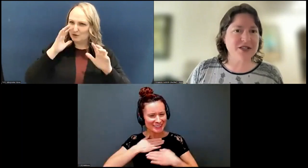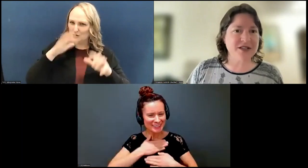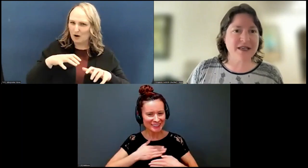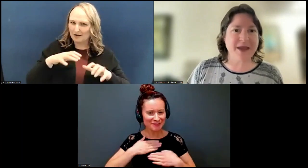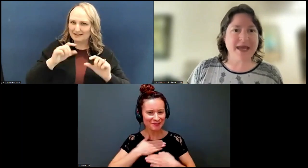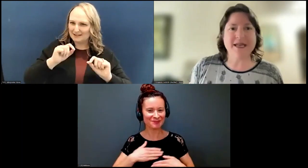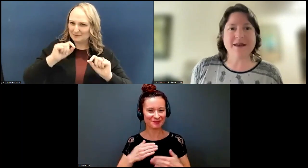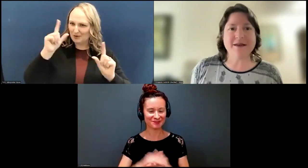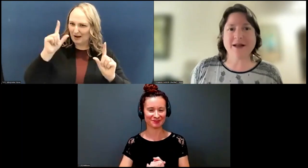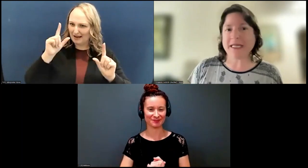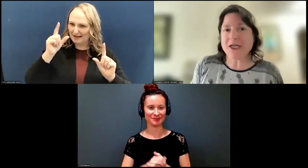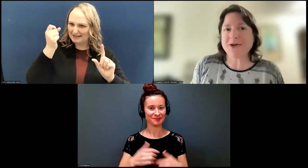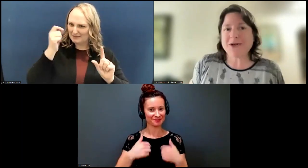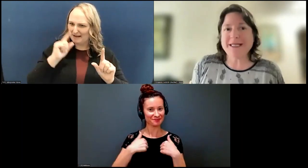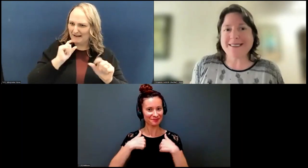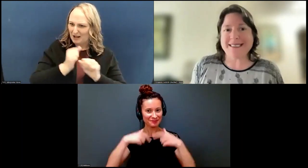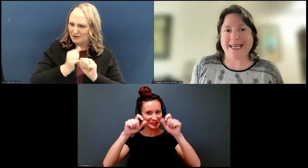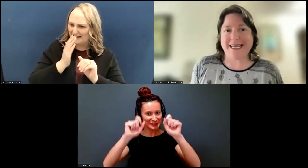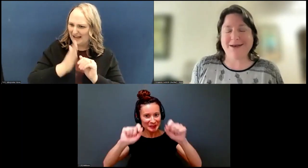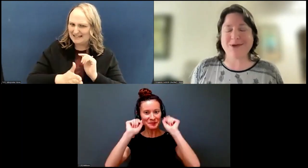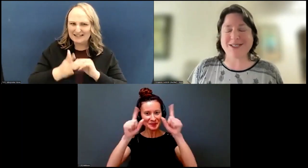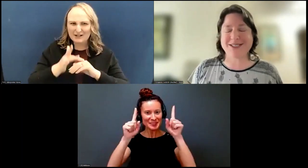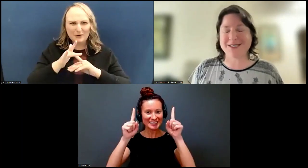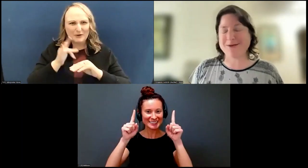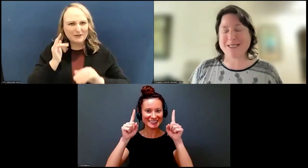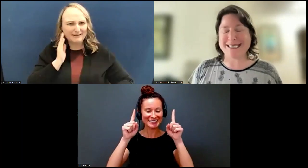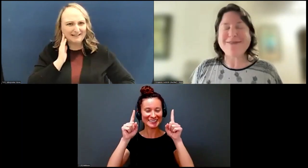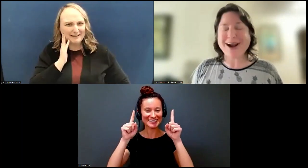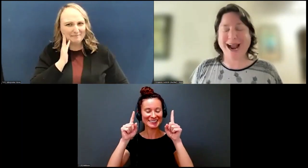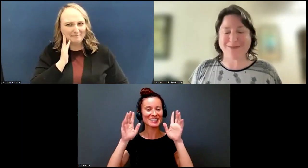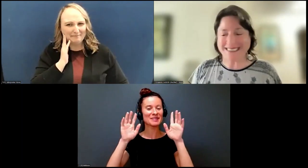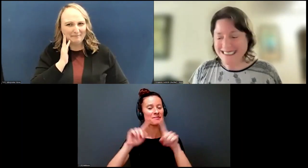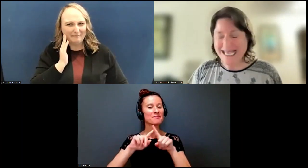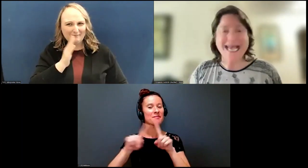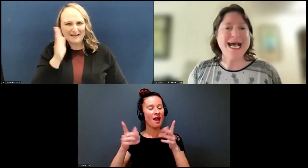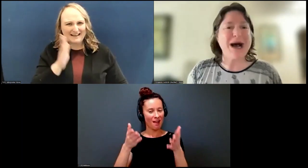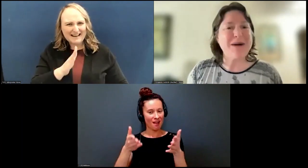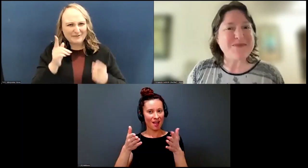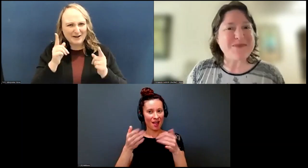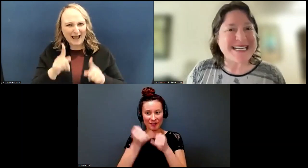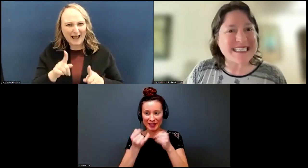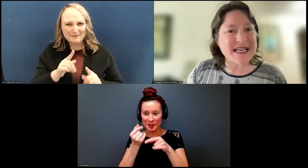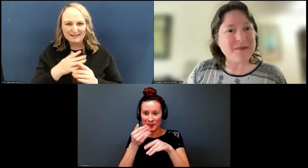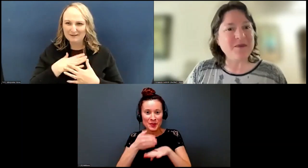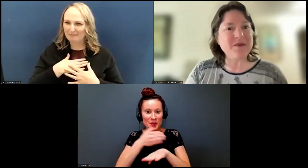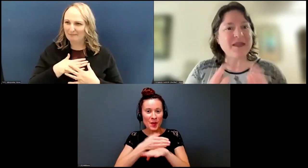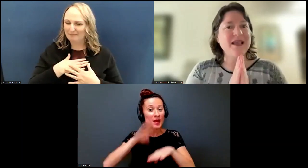we are actually ending a little early today, which never happens.